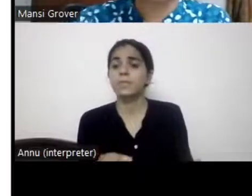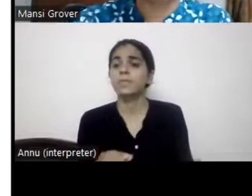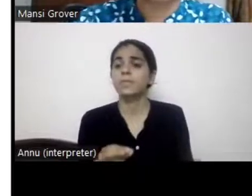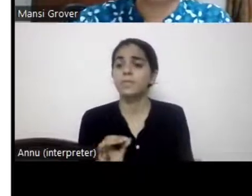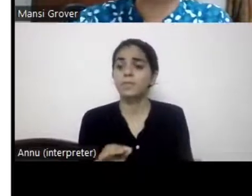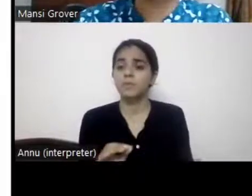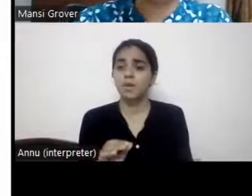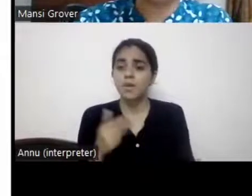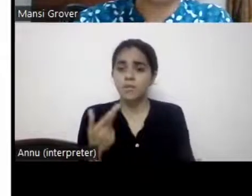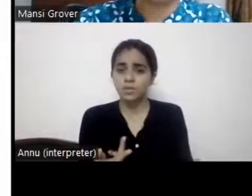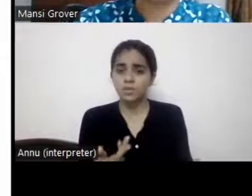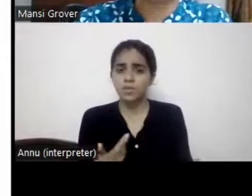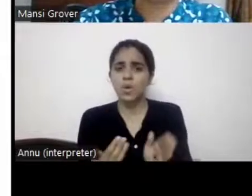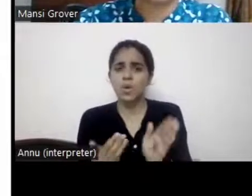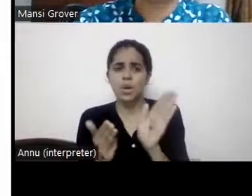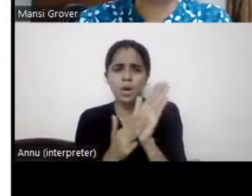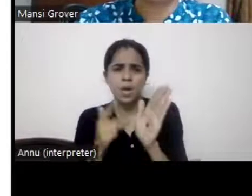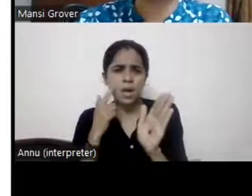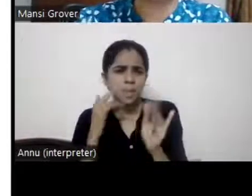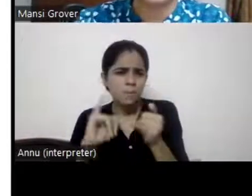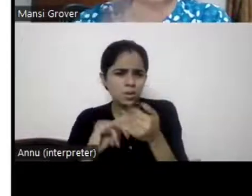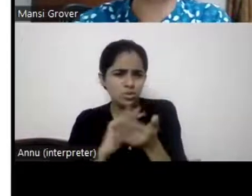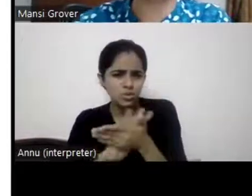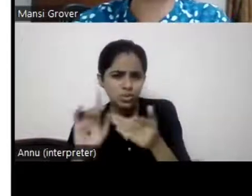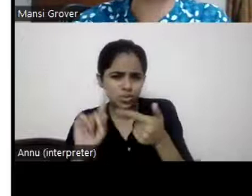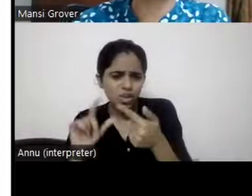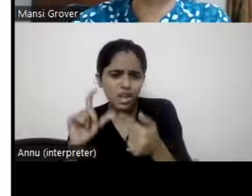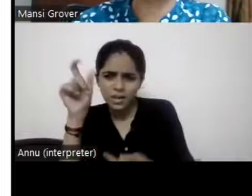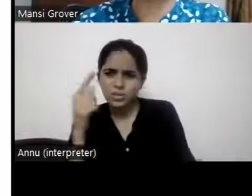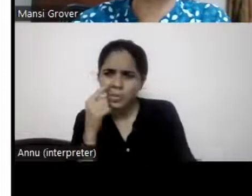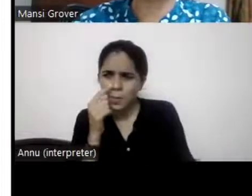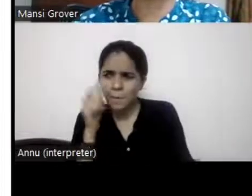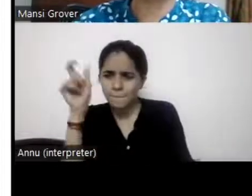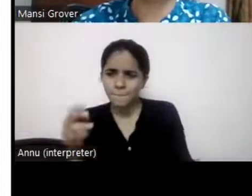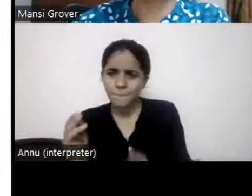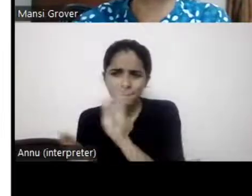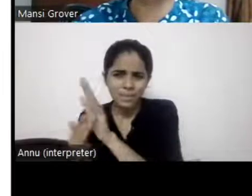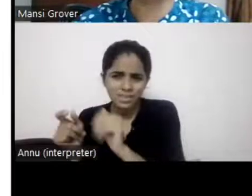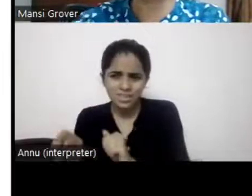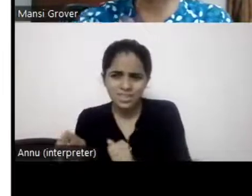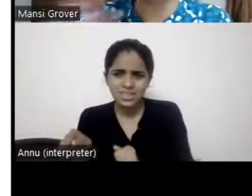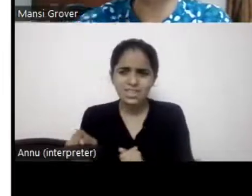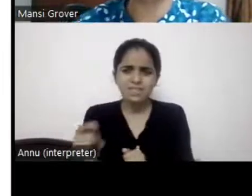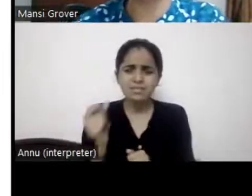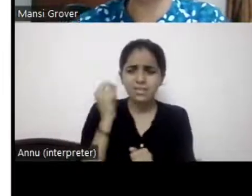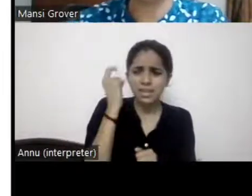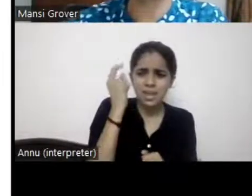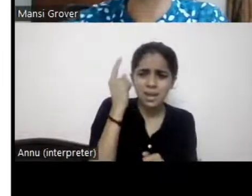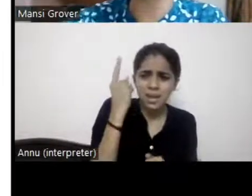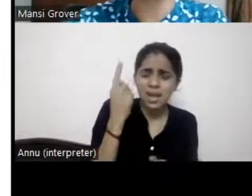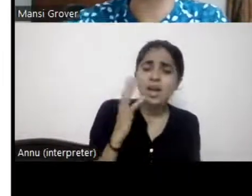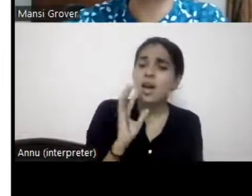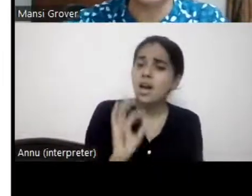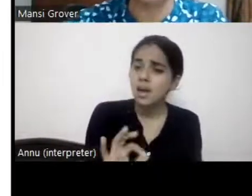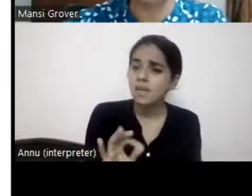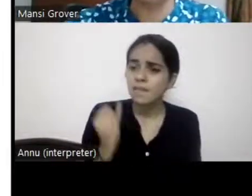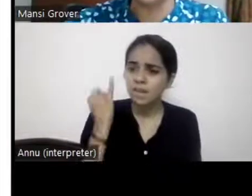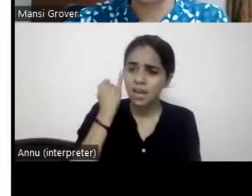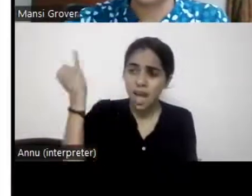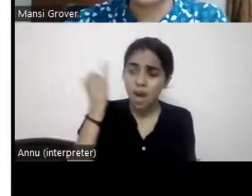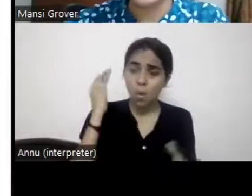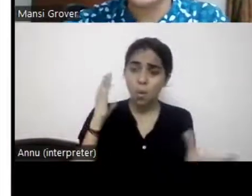Michelle Freidner, she talks about why this idea of understanding is important in the deaf